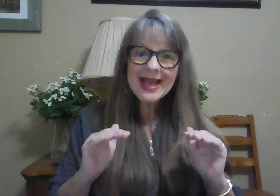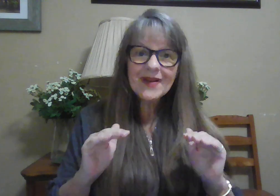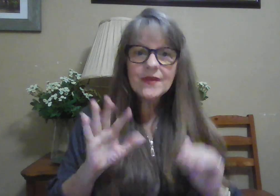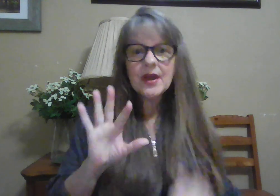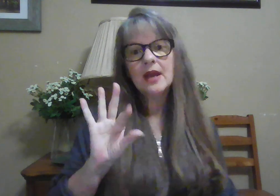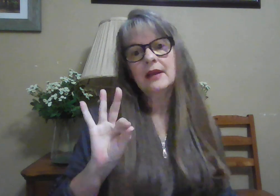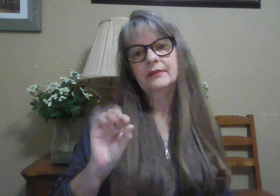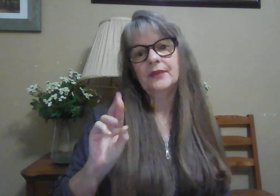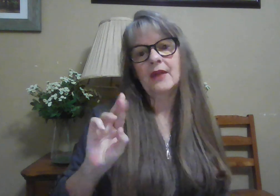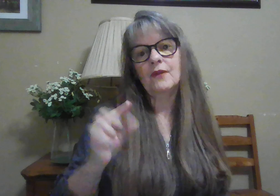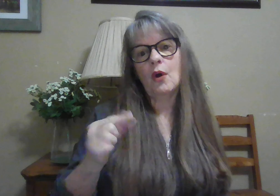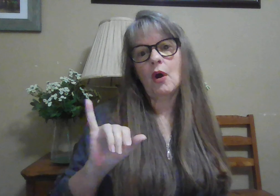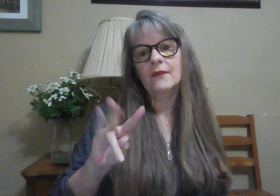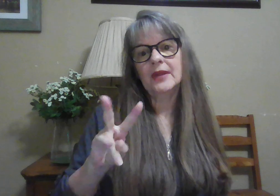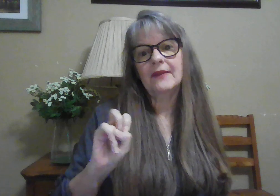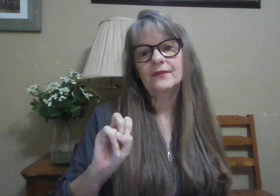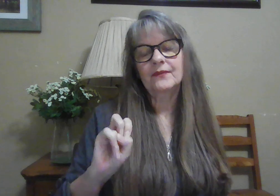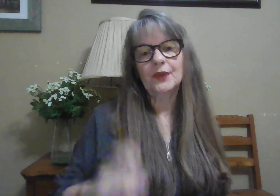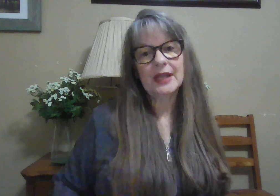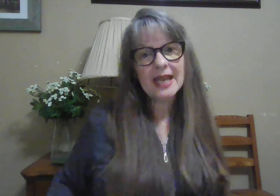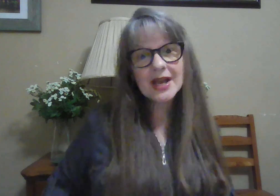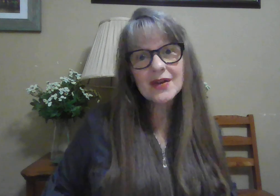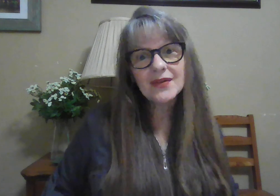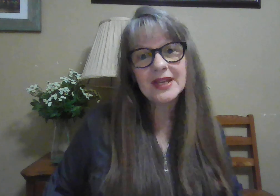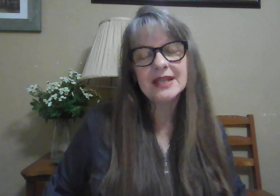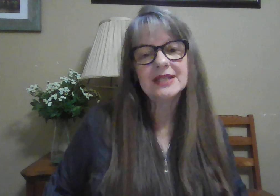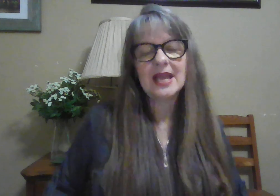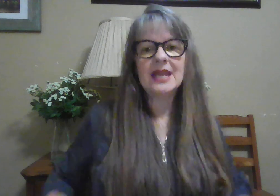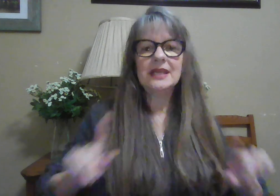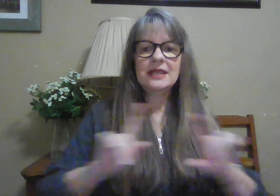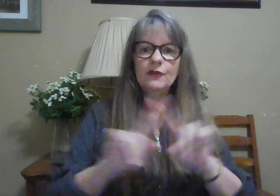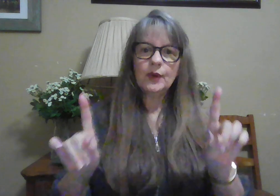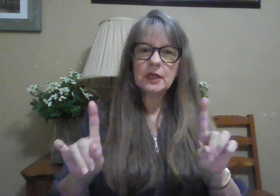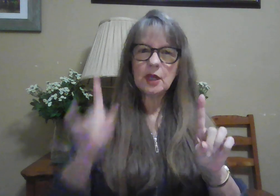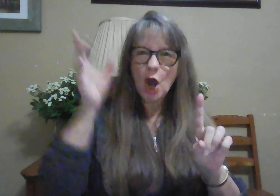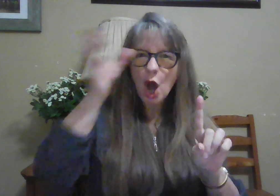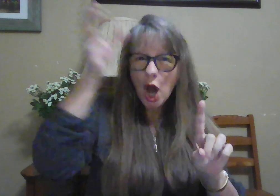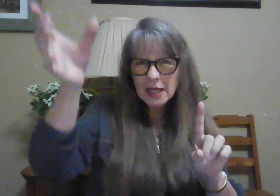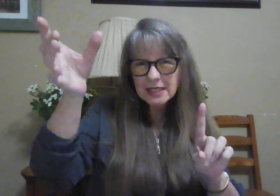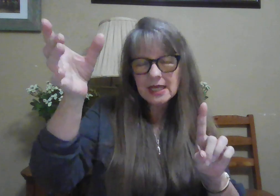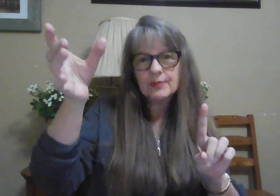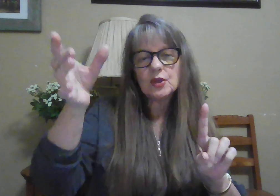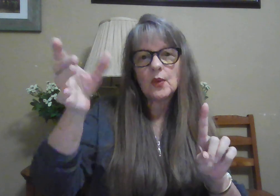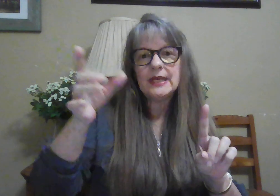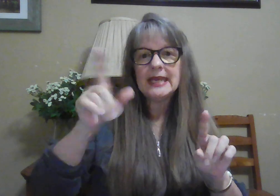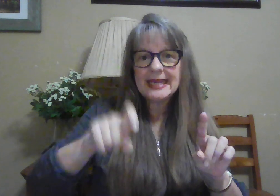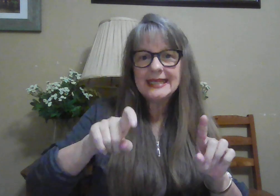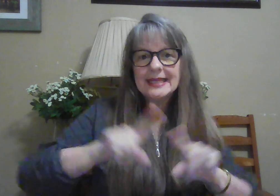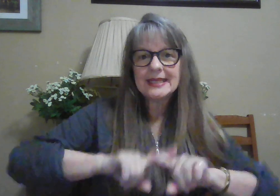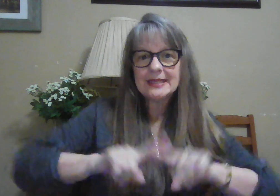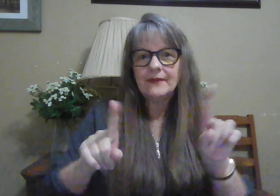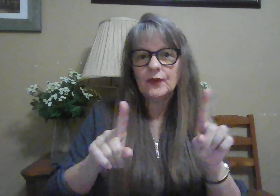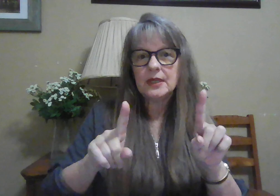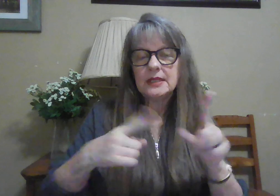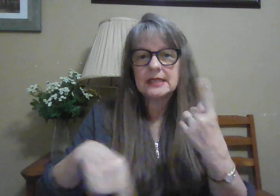forgive, FORB, forgive is a different concept, so it needs a different